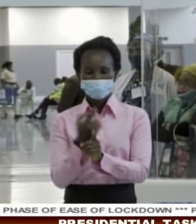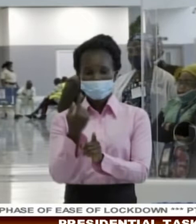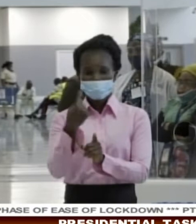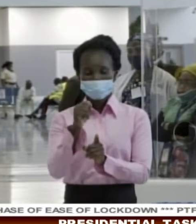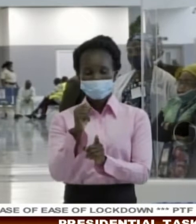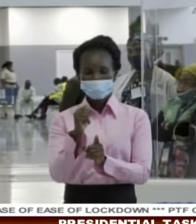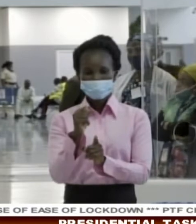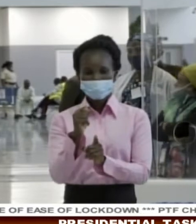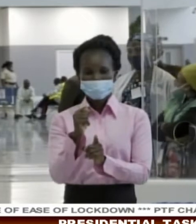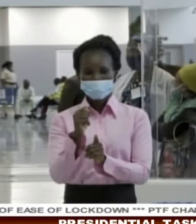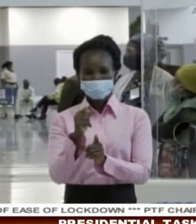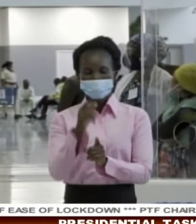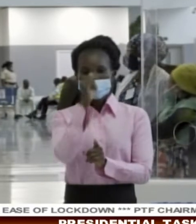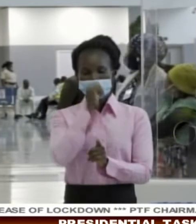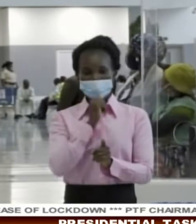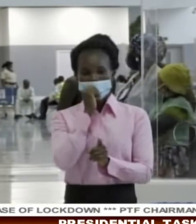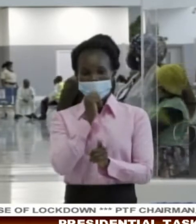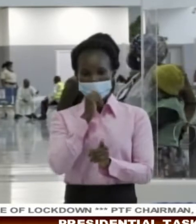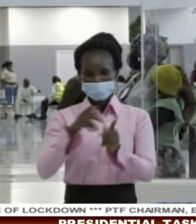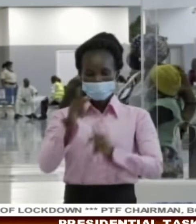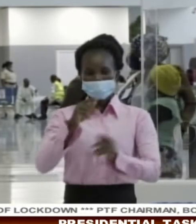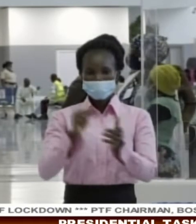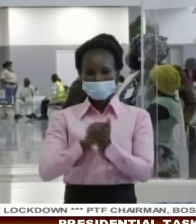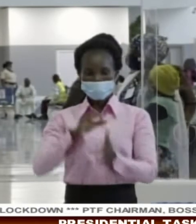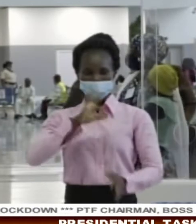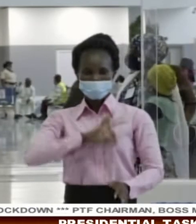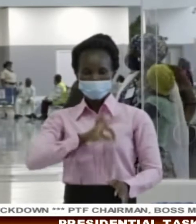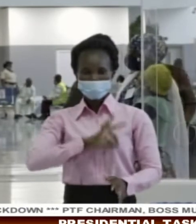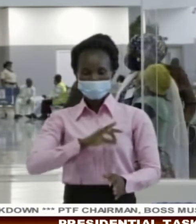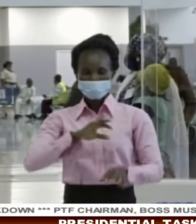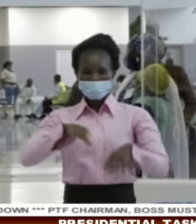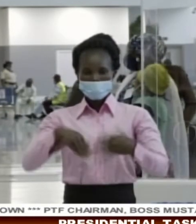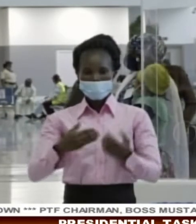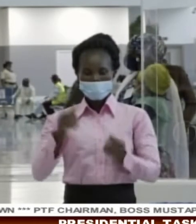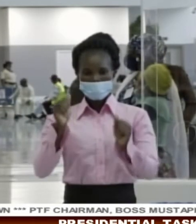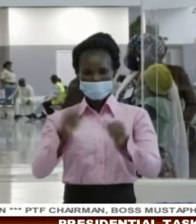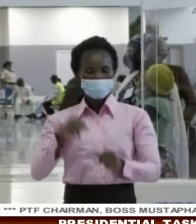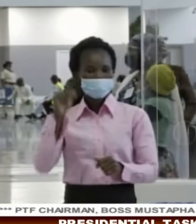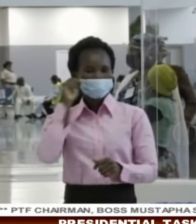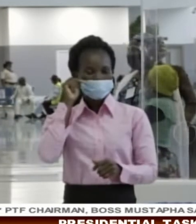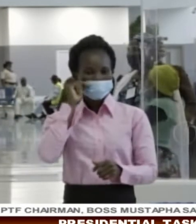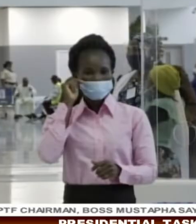the private sectors that are benefiting? How can Nigeria,